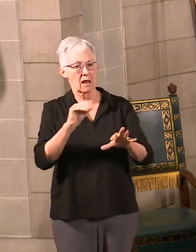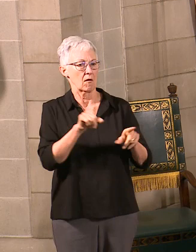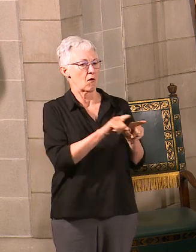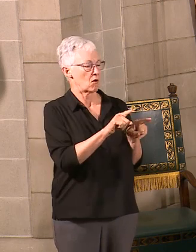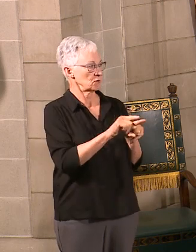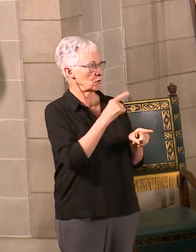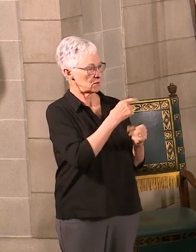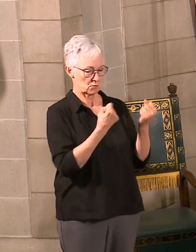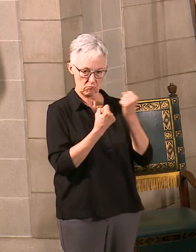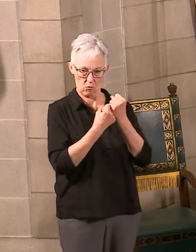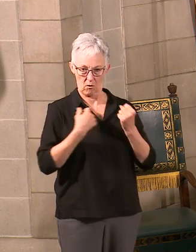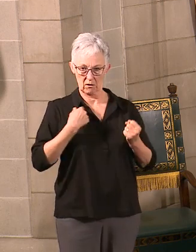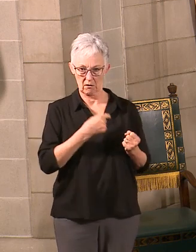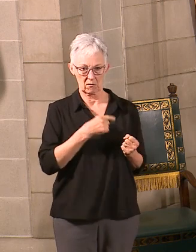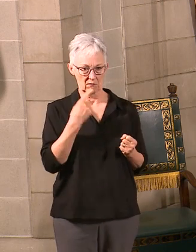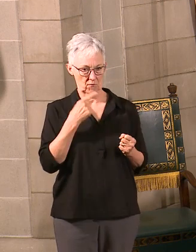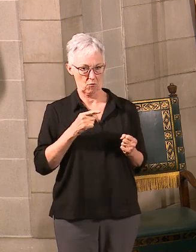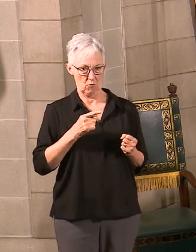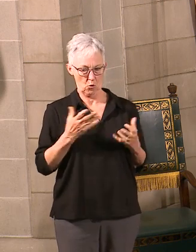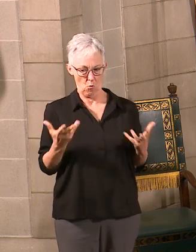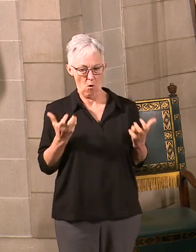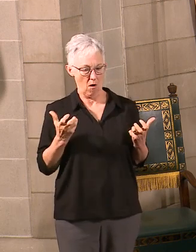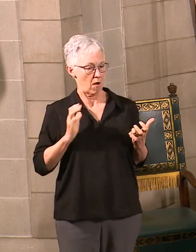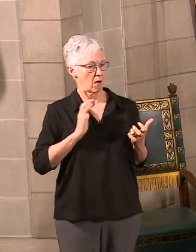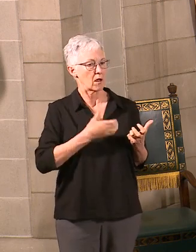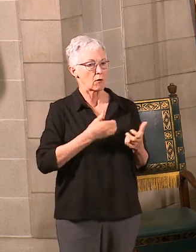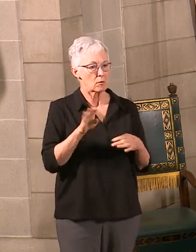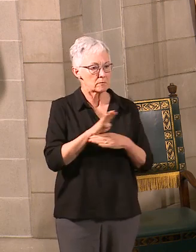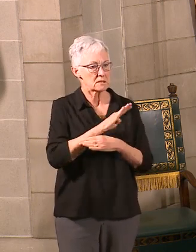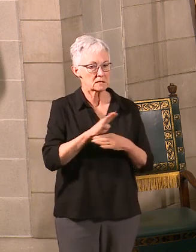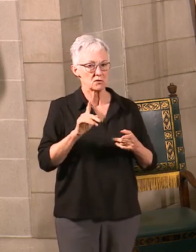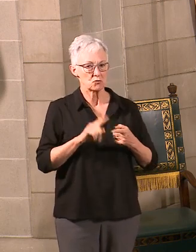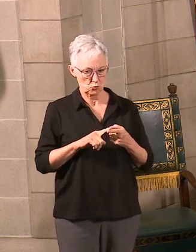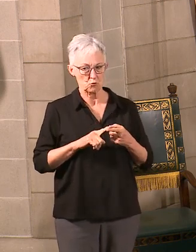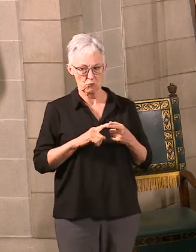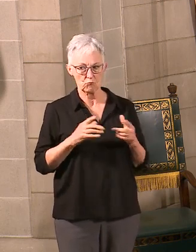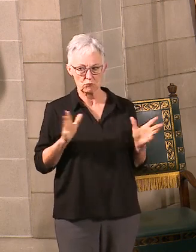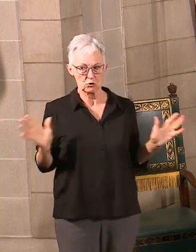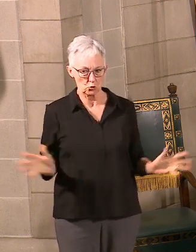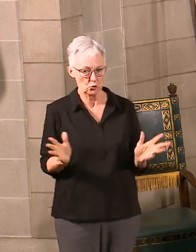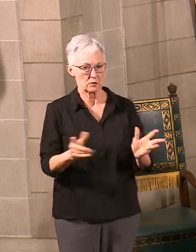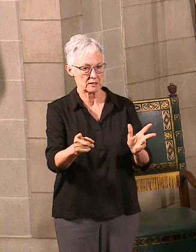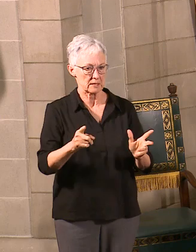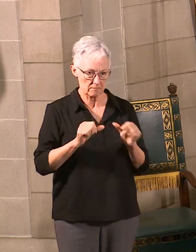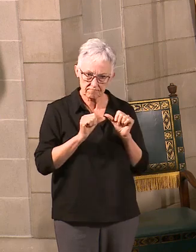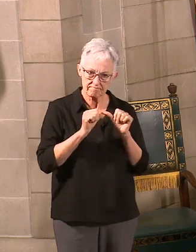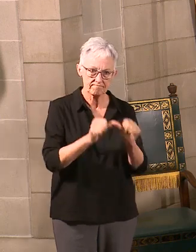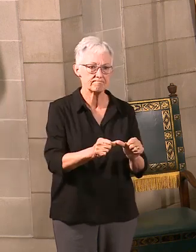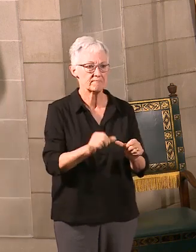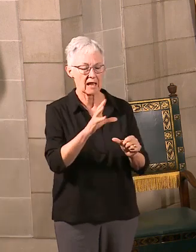economy. So thank you very much for your support, and thank you for supporting the University of Nebraska.